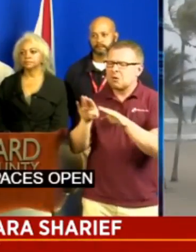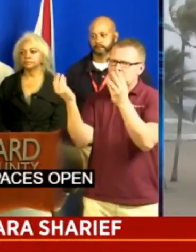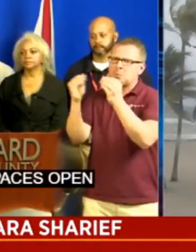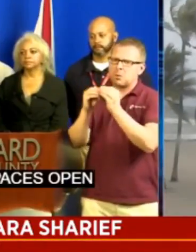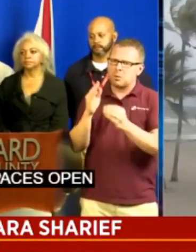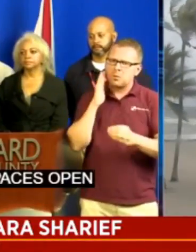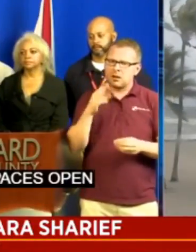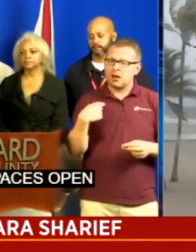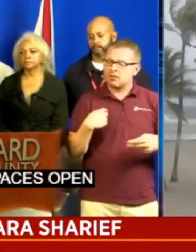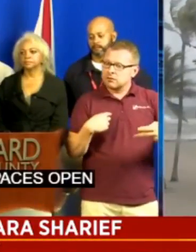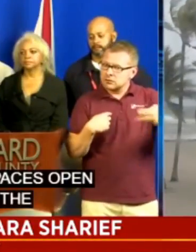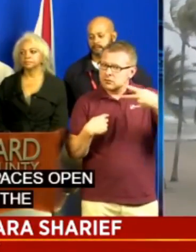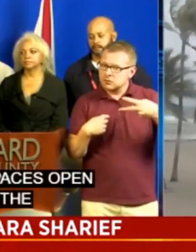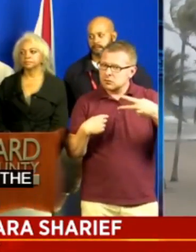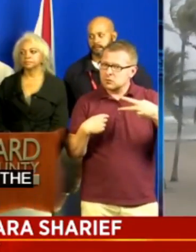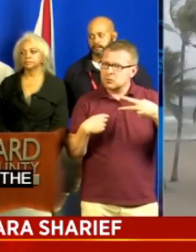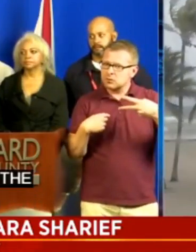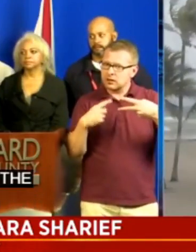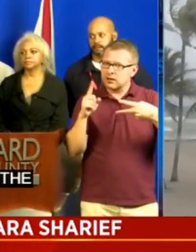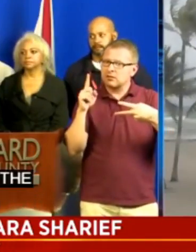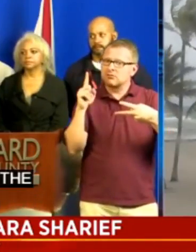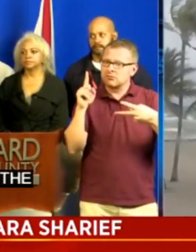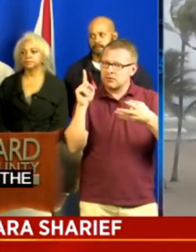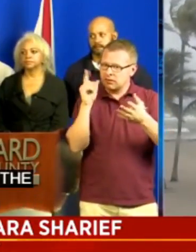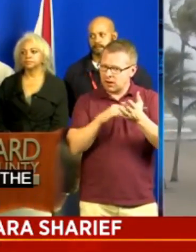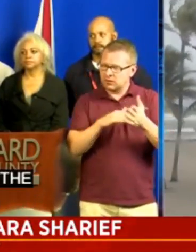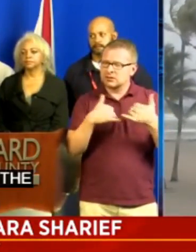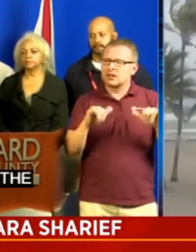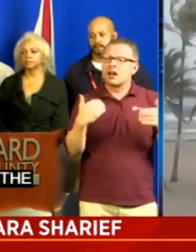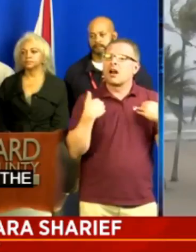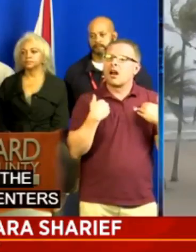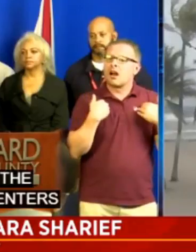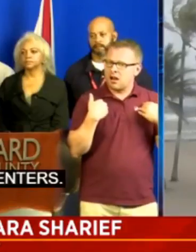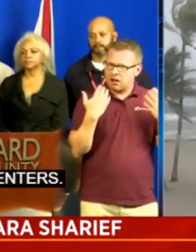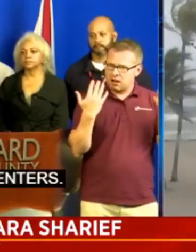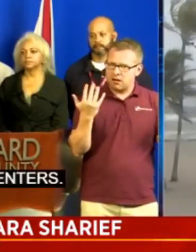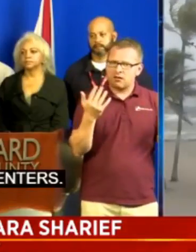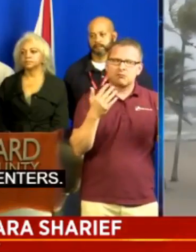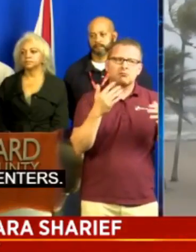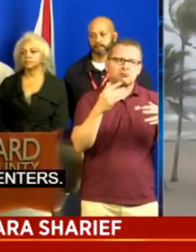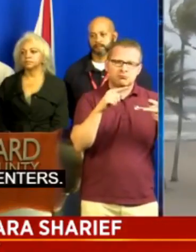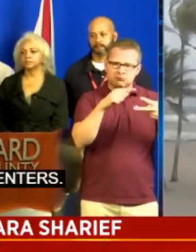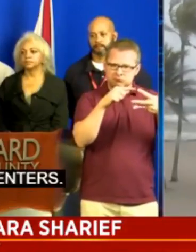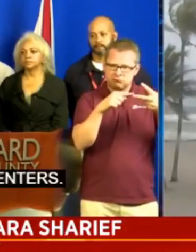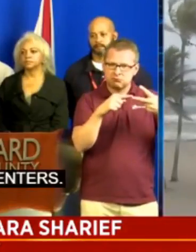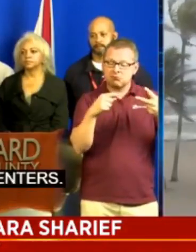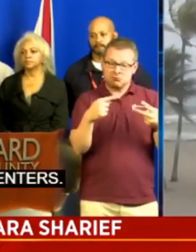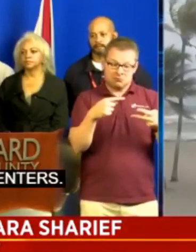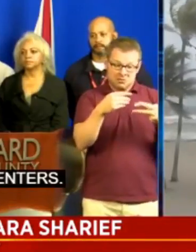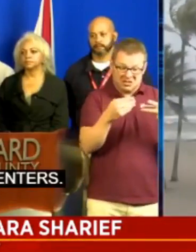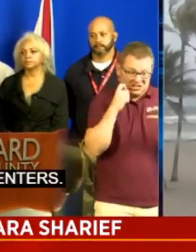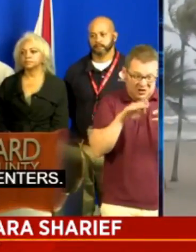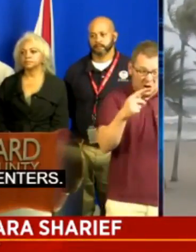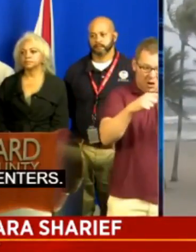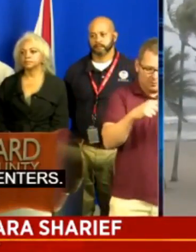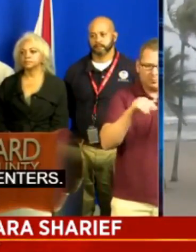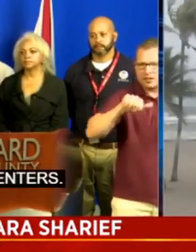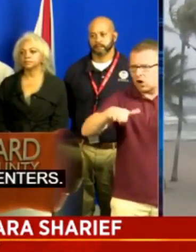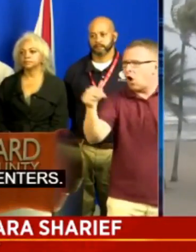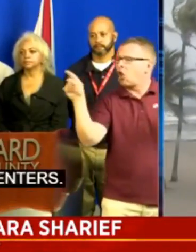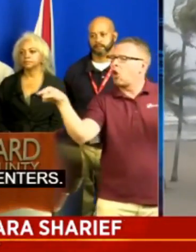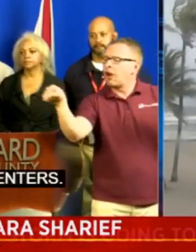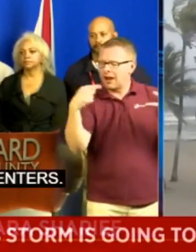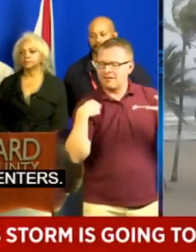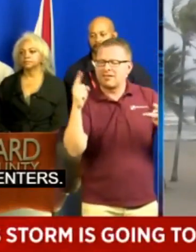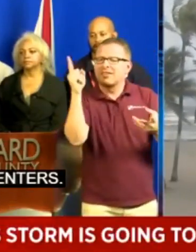we still have a capacity on the others, and we opened up 2 more that gives us over 1,150 between the 2. So the other 19 are